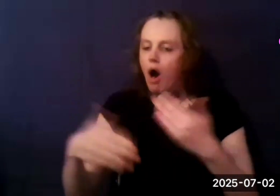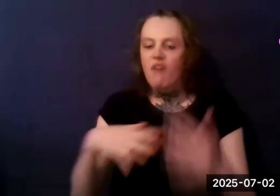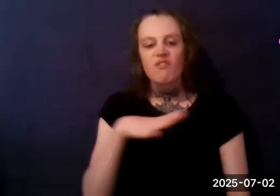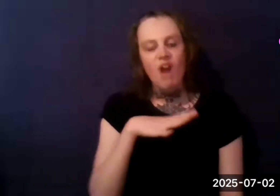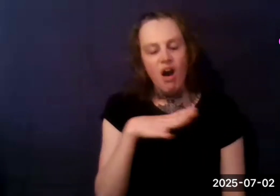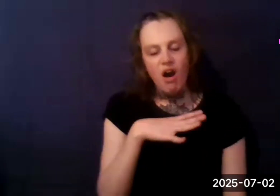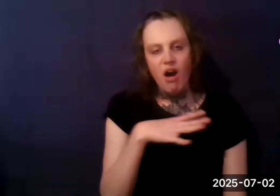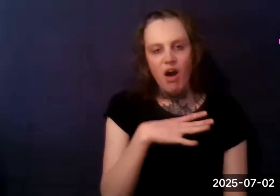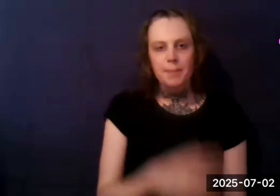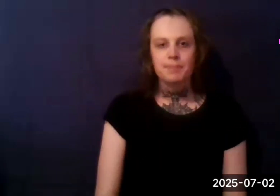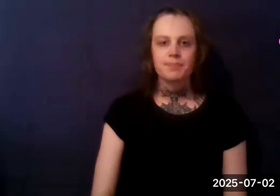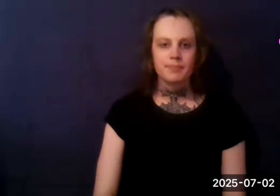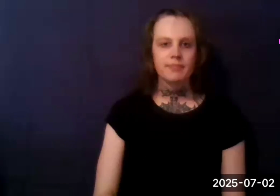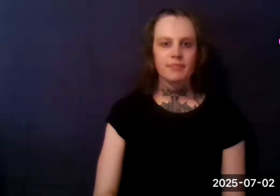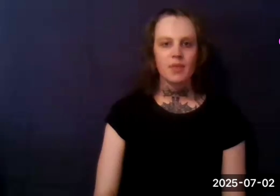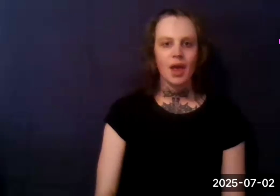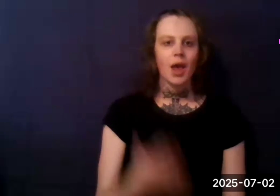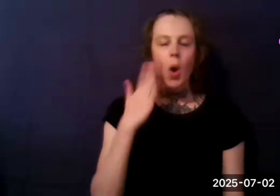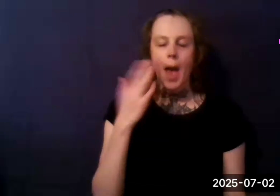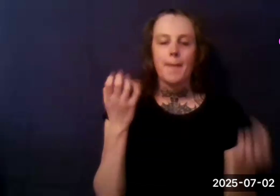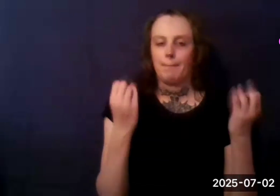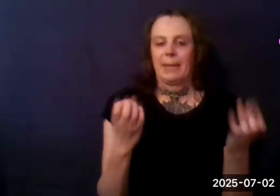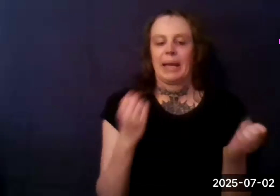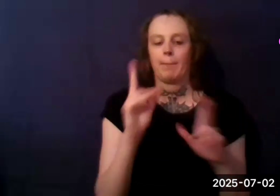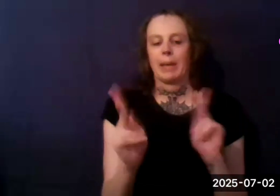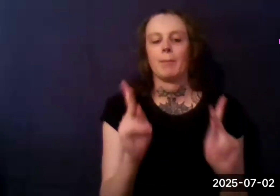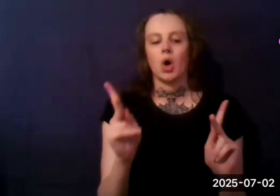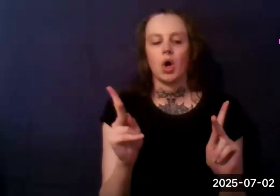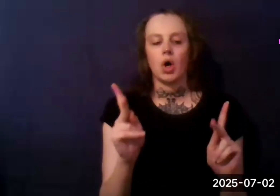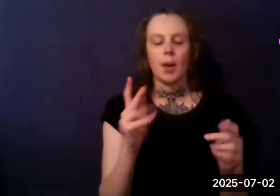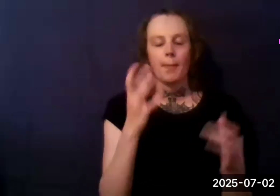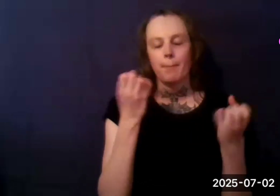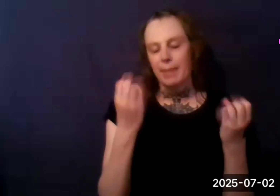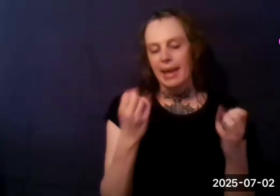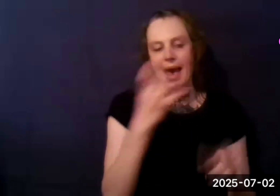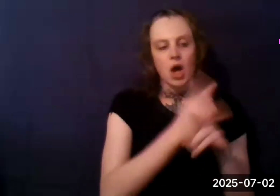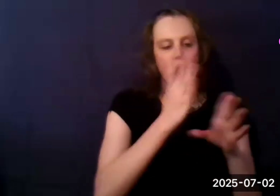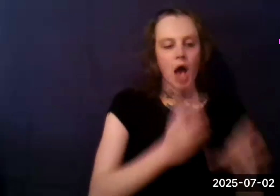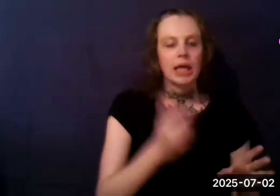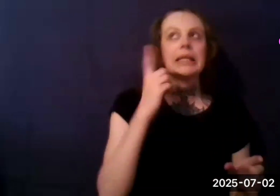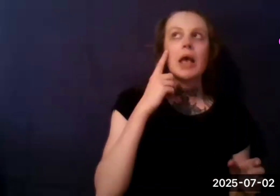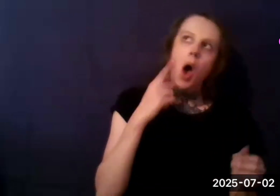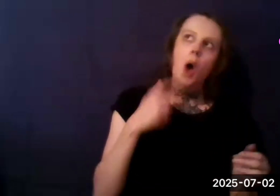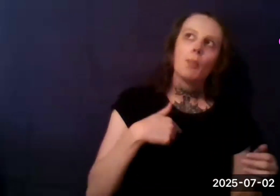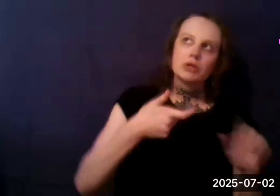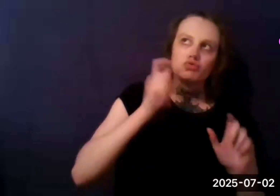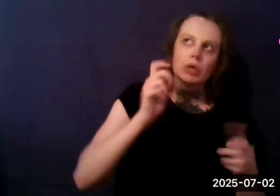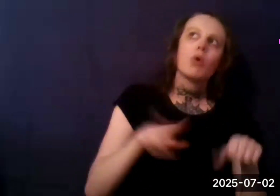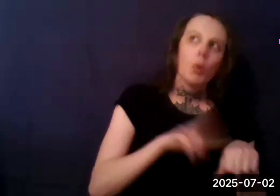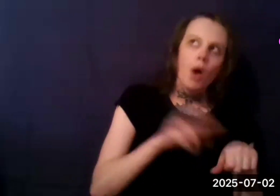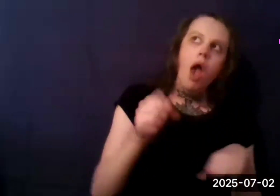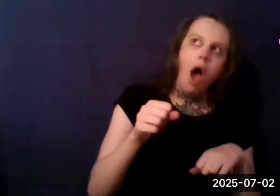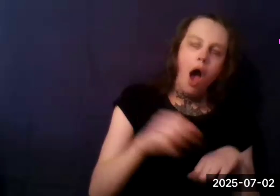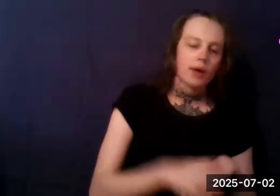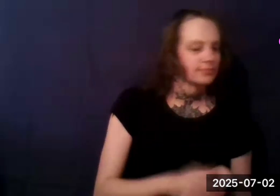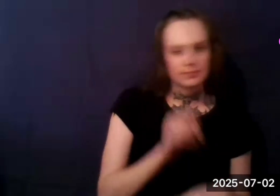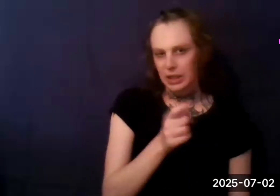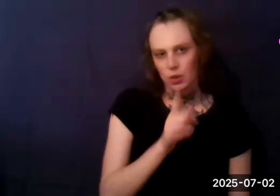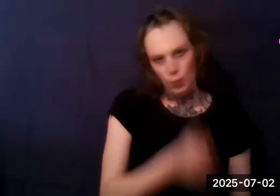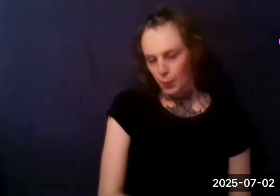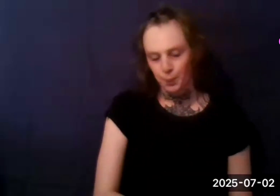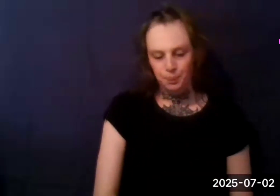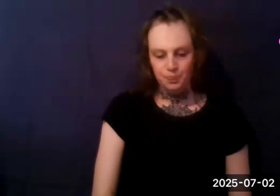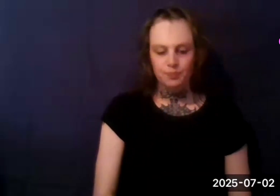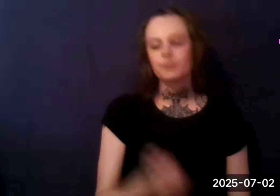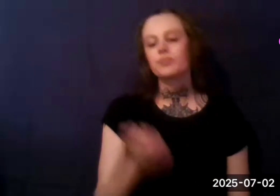because a lot of people were kind of doing that. I feel like even non-alcoholics. And after a few months of doing that, um,